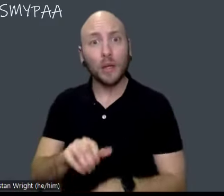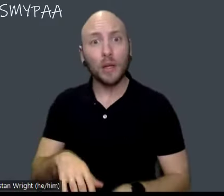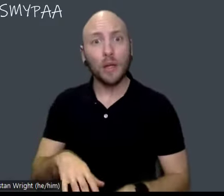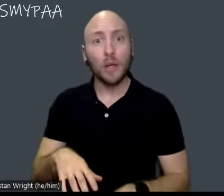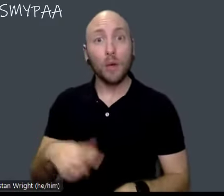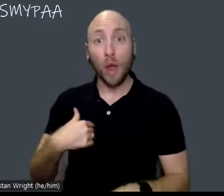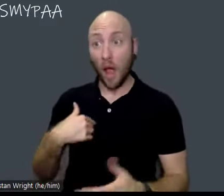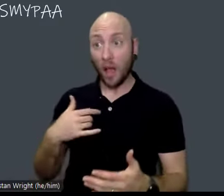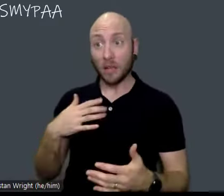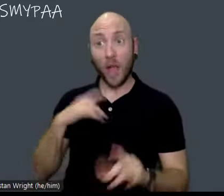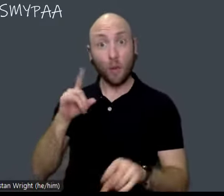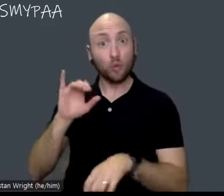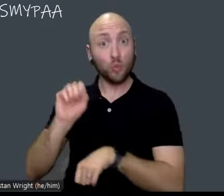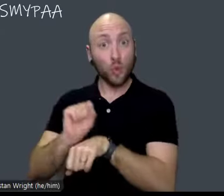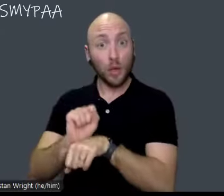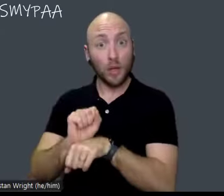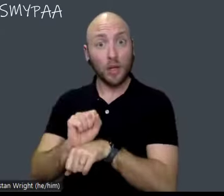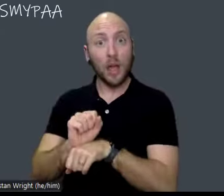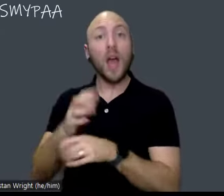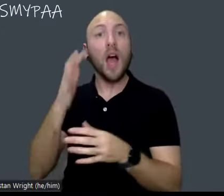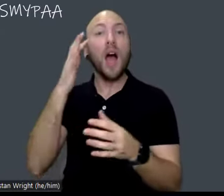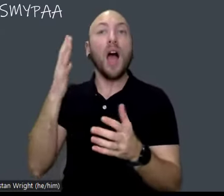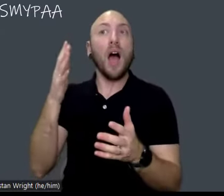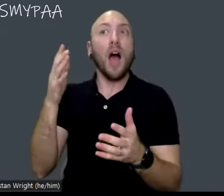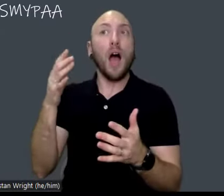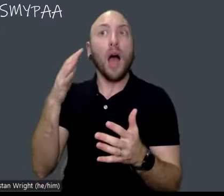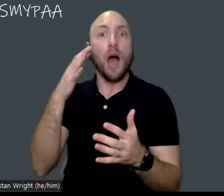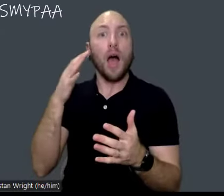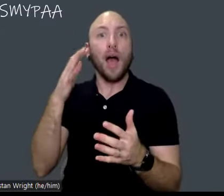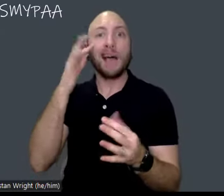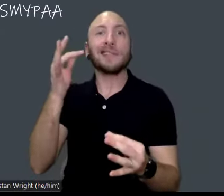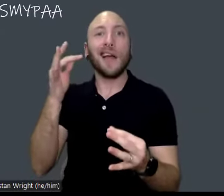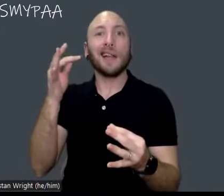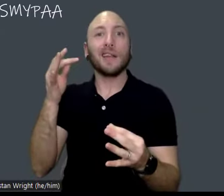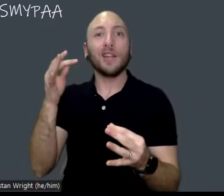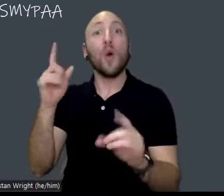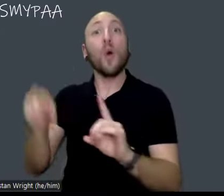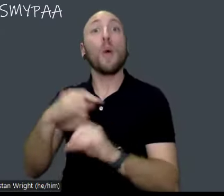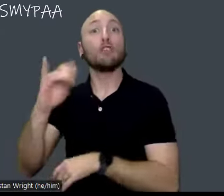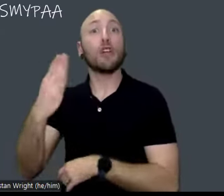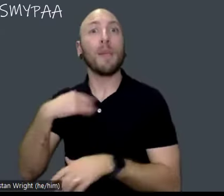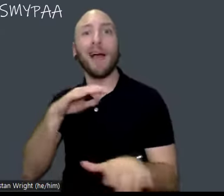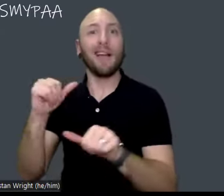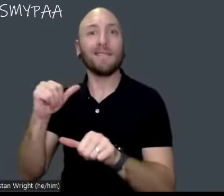me. I chose to leave those jobs because they were too boring for me. I'd rather be partying.